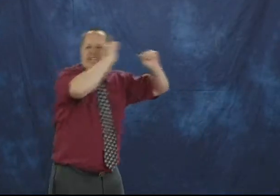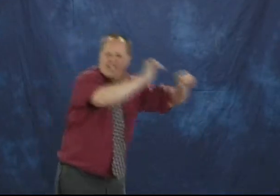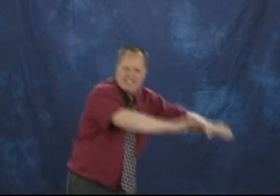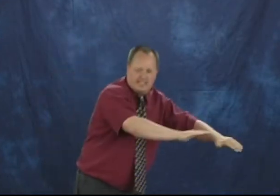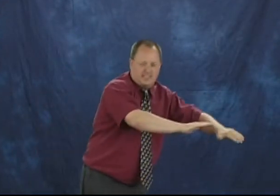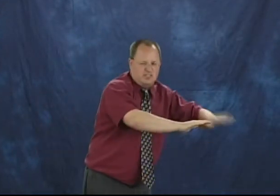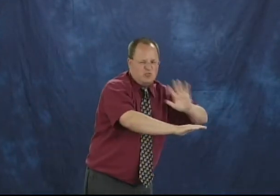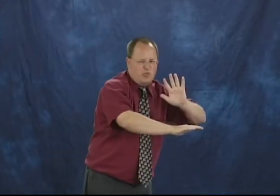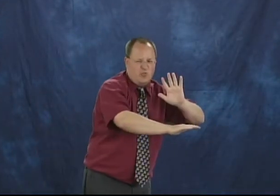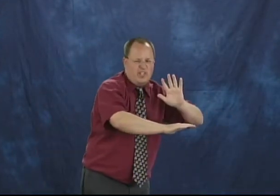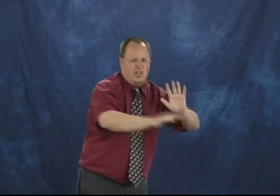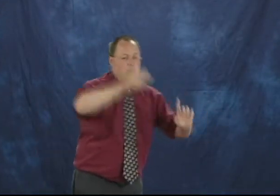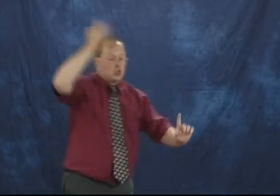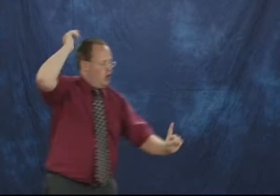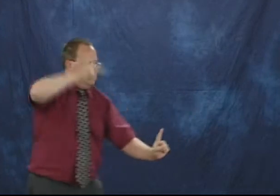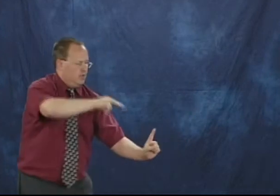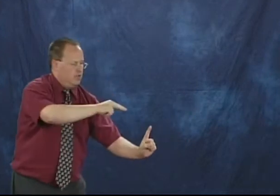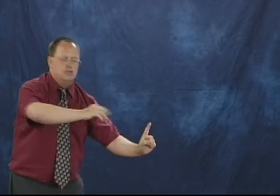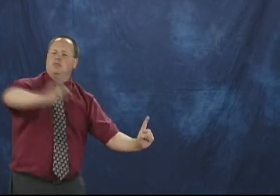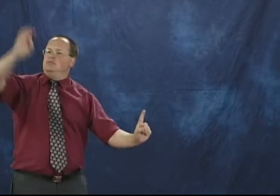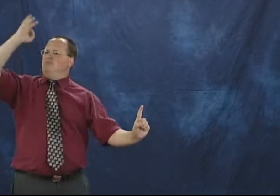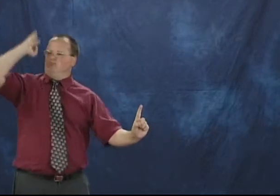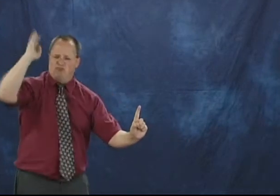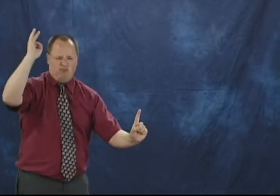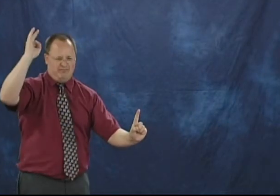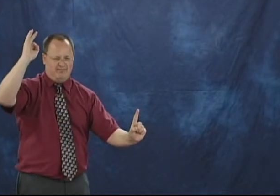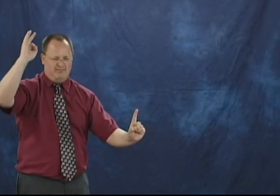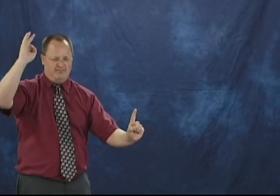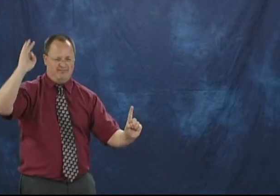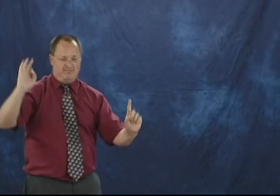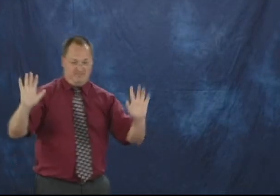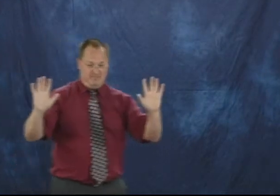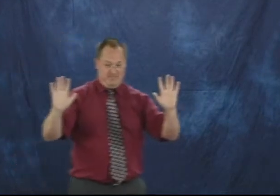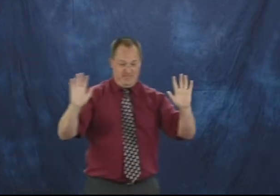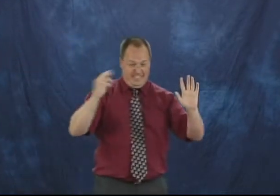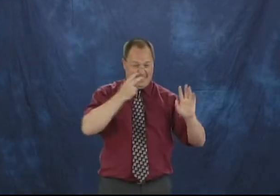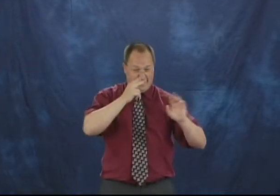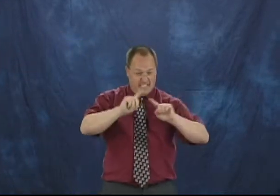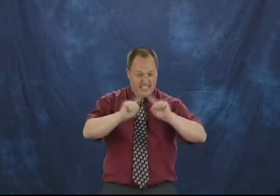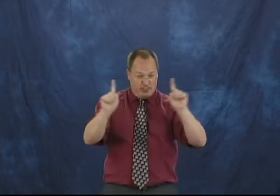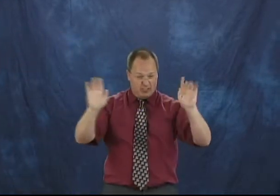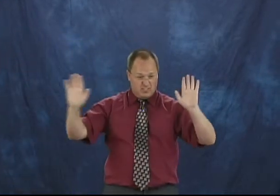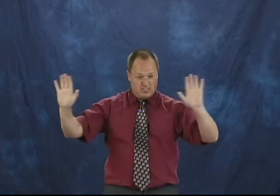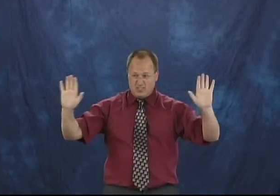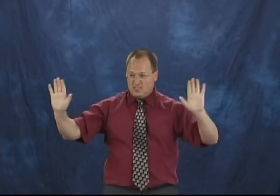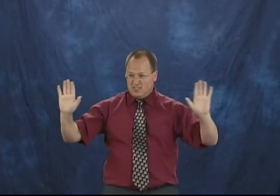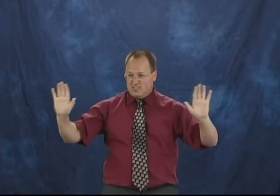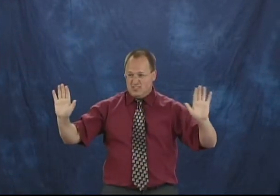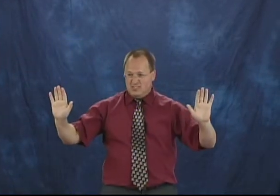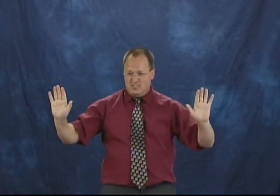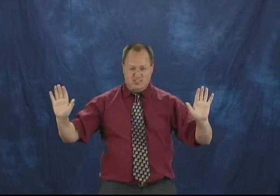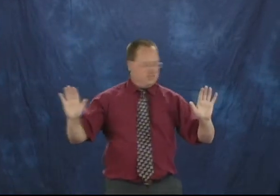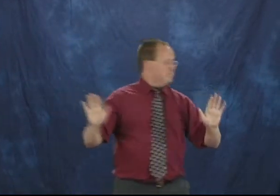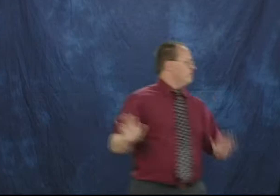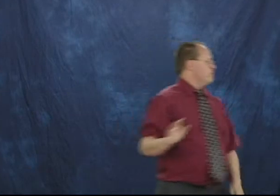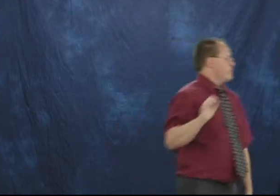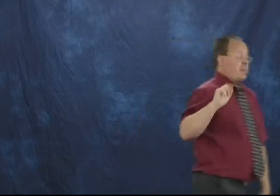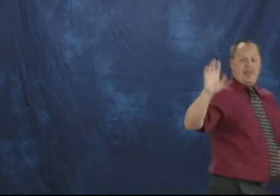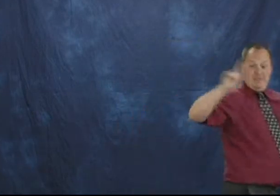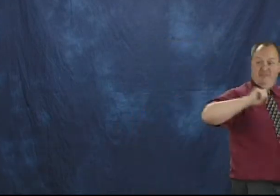It is not that God sees people who are poor in spirit and then does this verb of blessing them, but that God